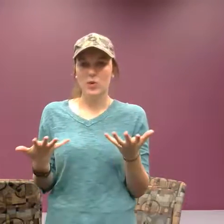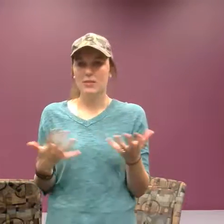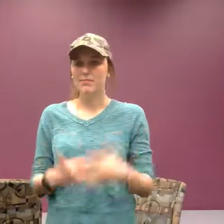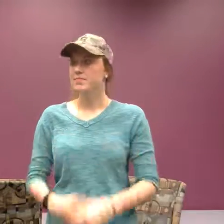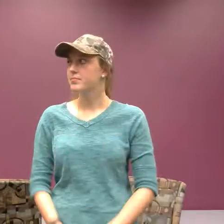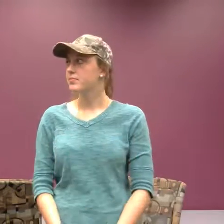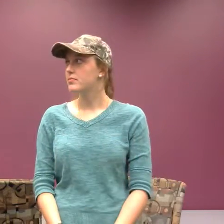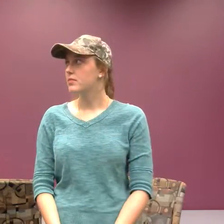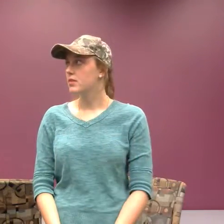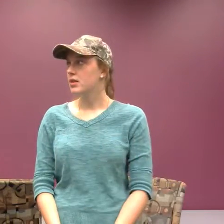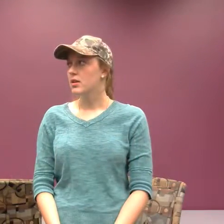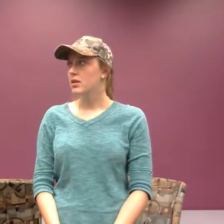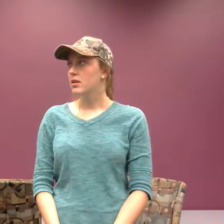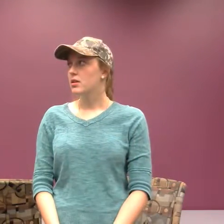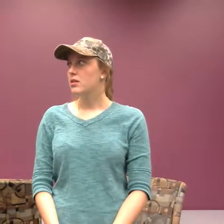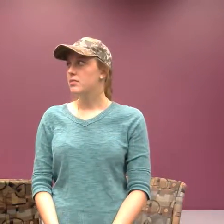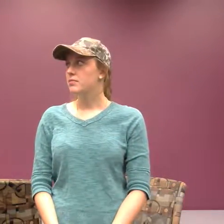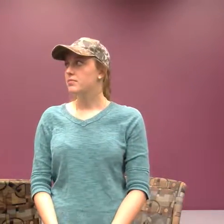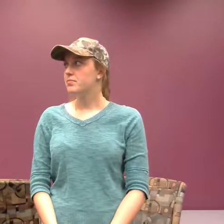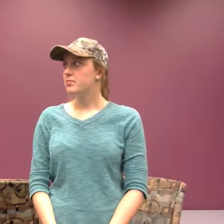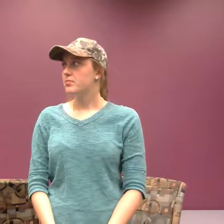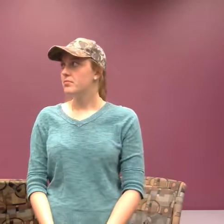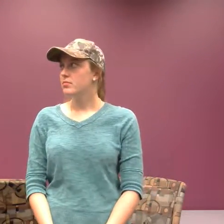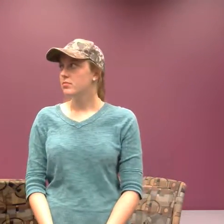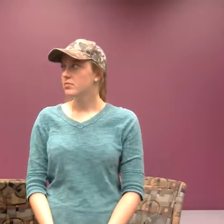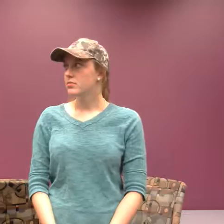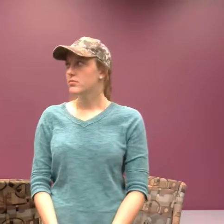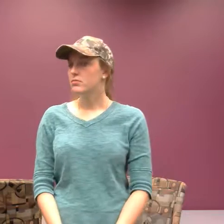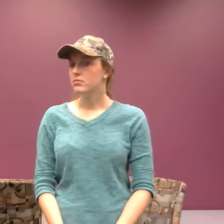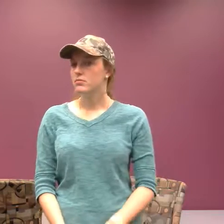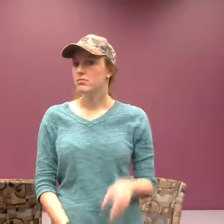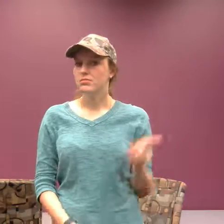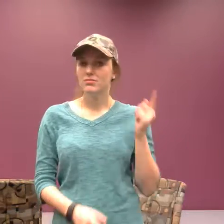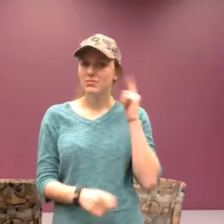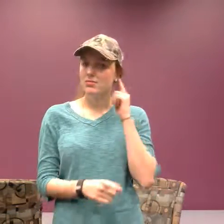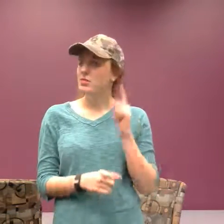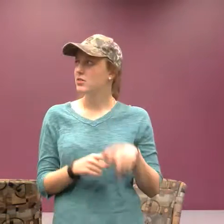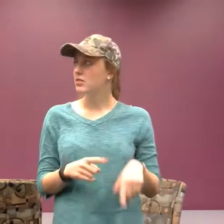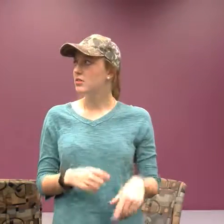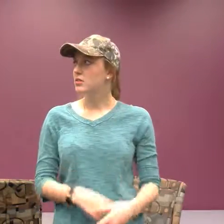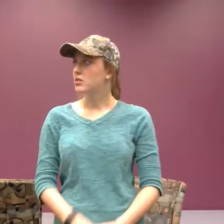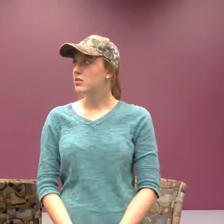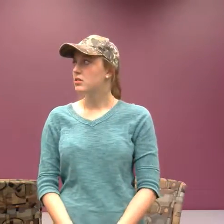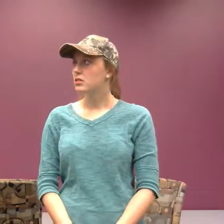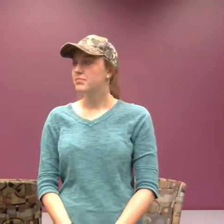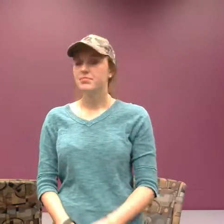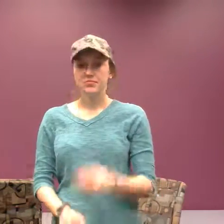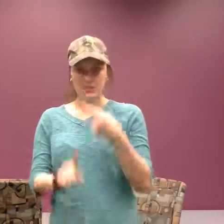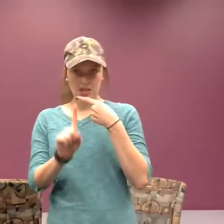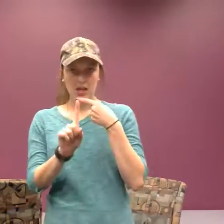Say and. There you go, wonderful. That's addition. If you say increase,